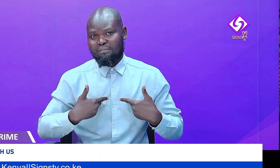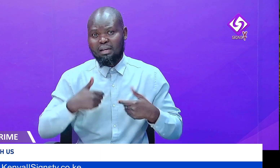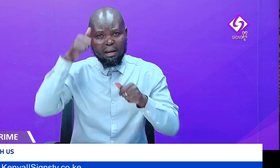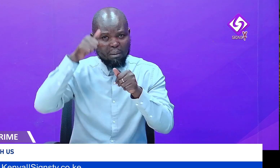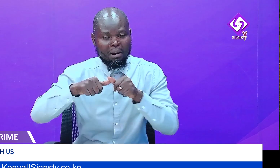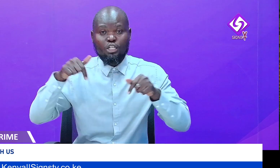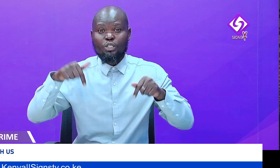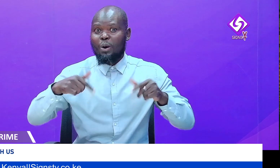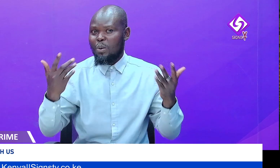is going to